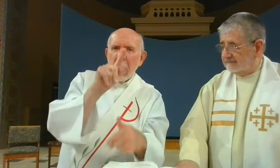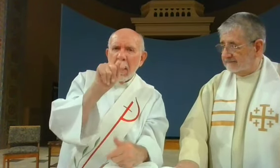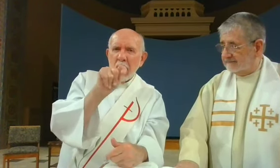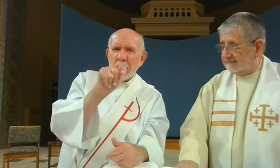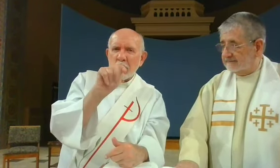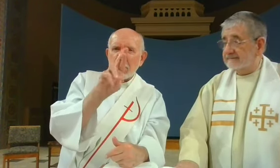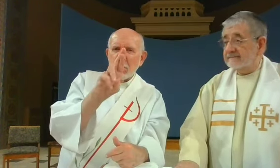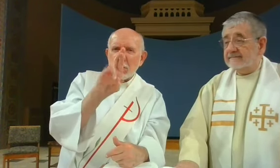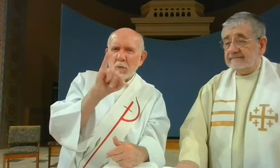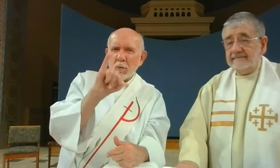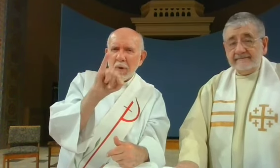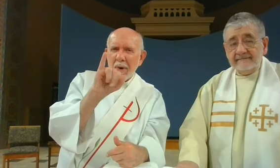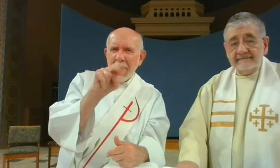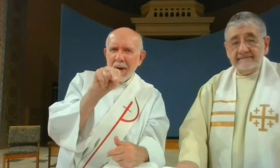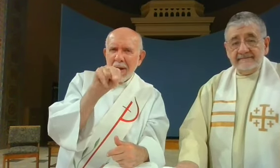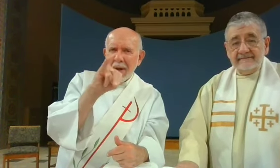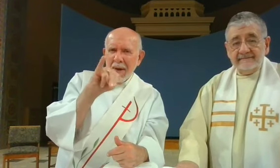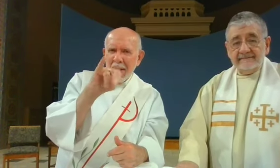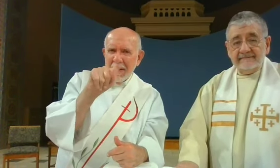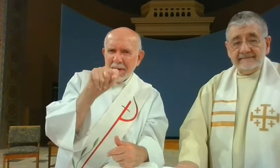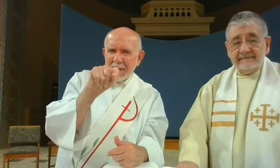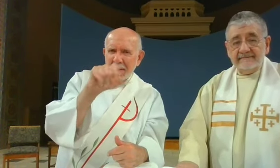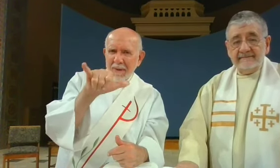our focus is on the Trinity.